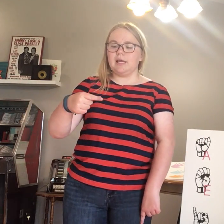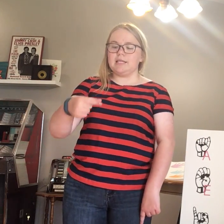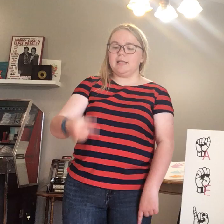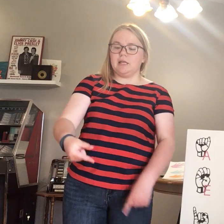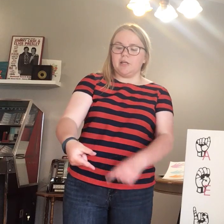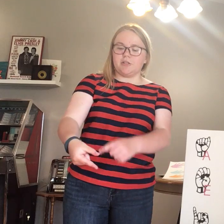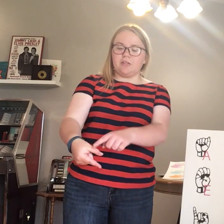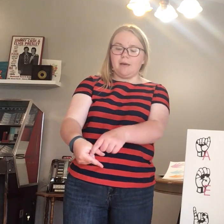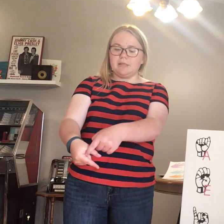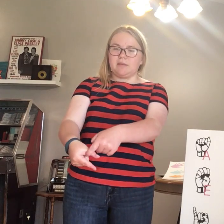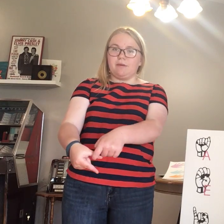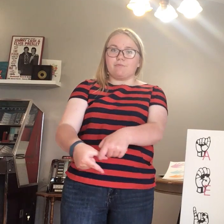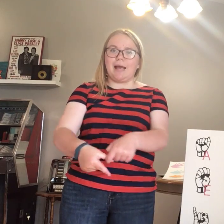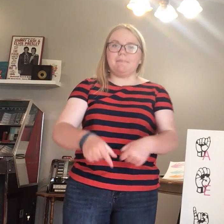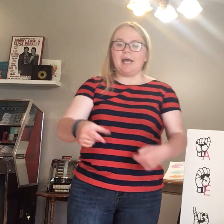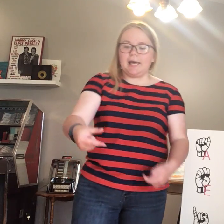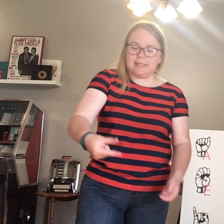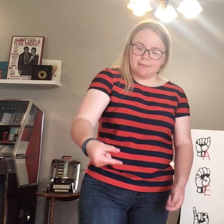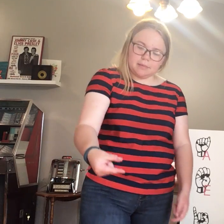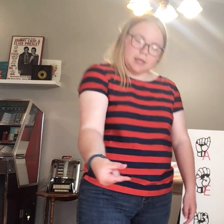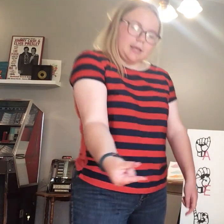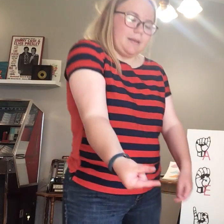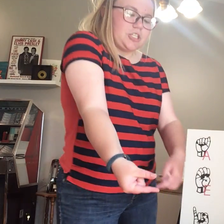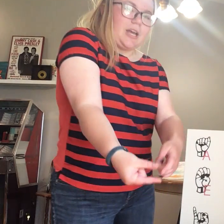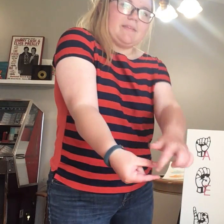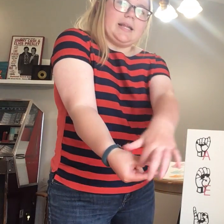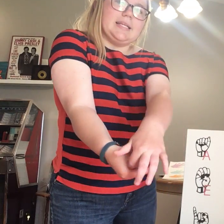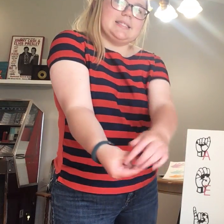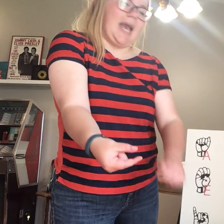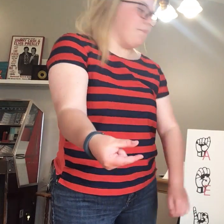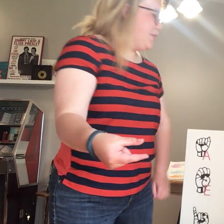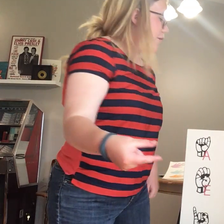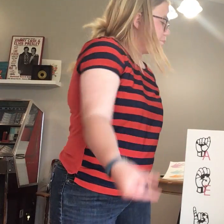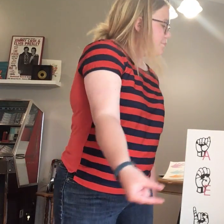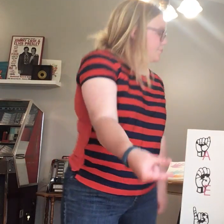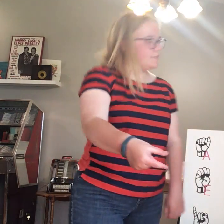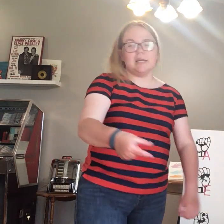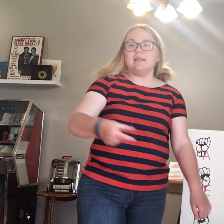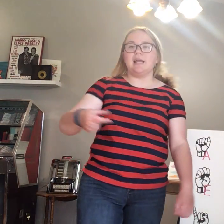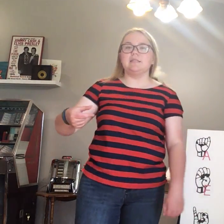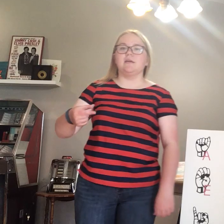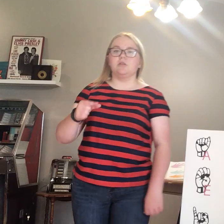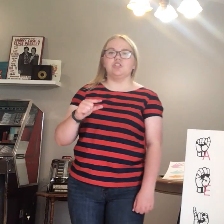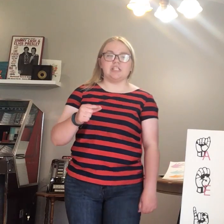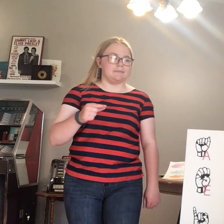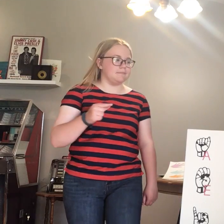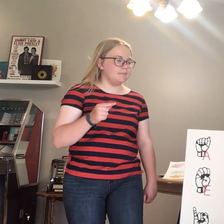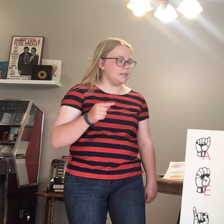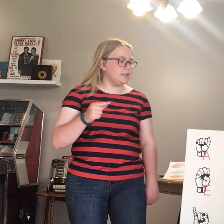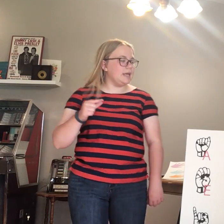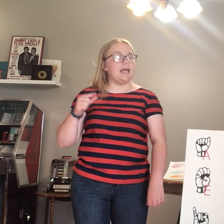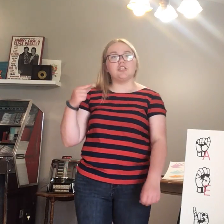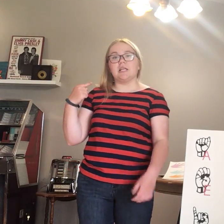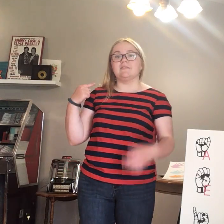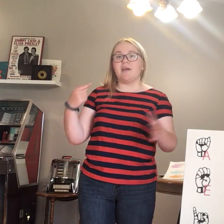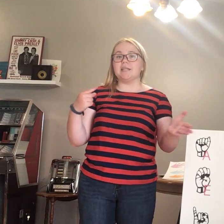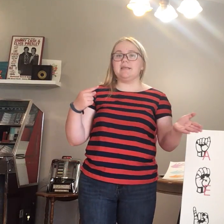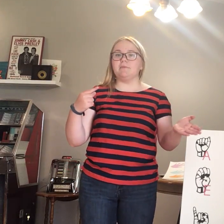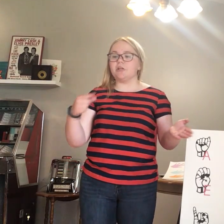Then your thumb is going to be right behind it. Make sure you have that nice gap there. That is G. H is very similar to